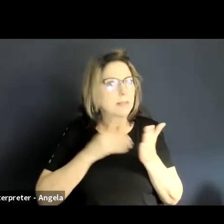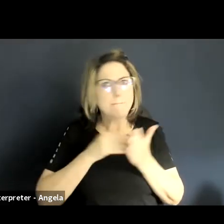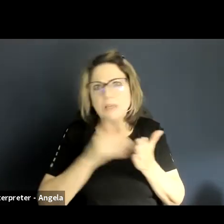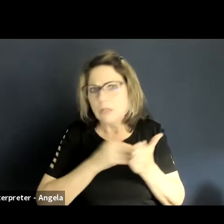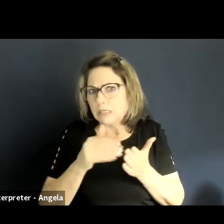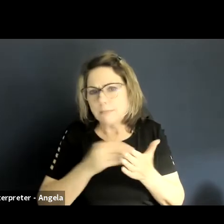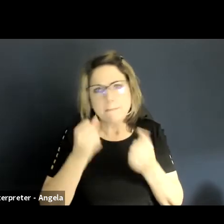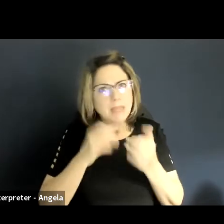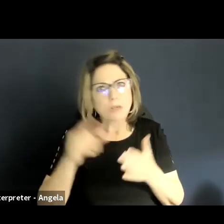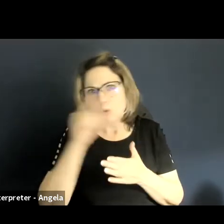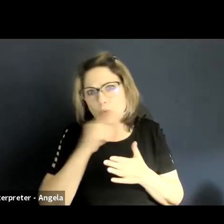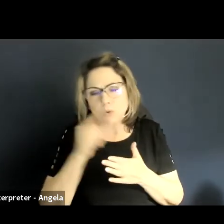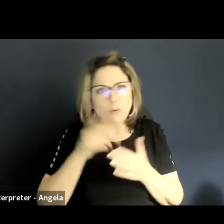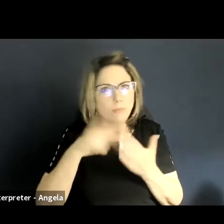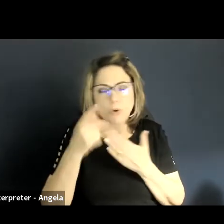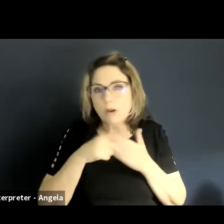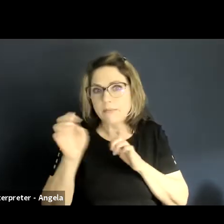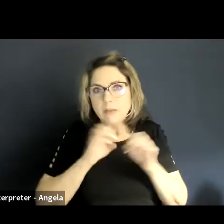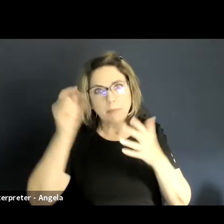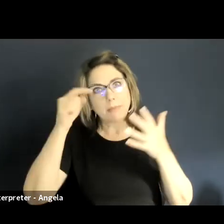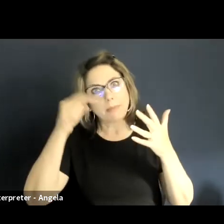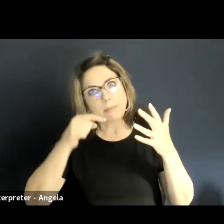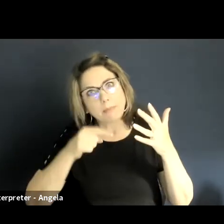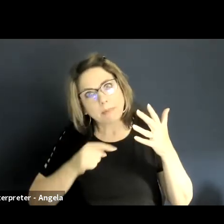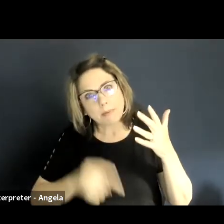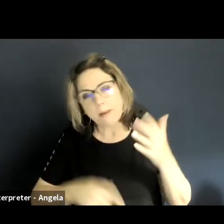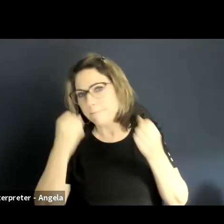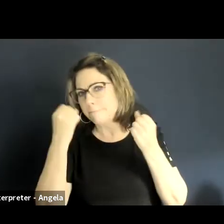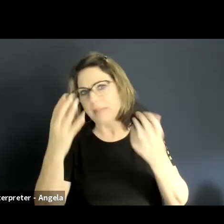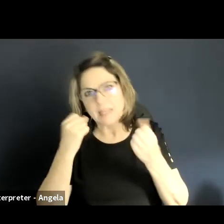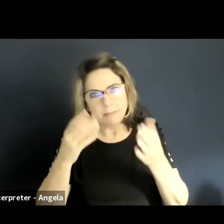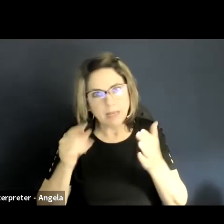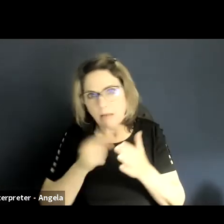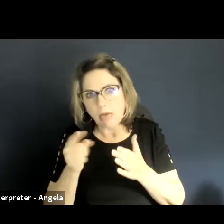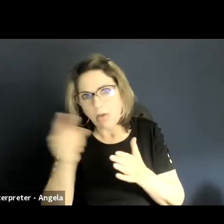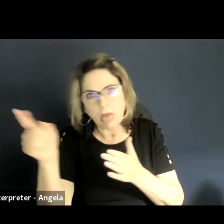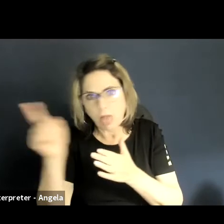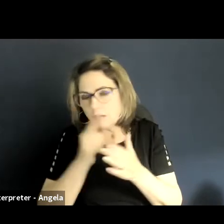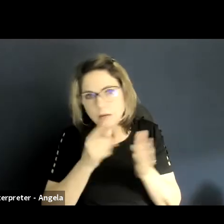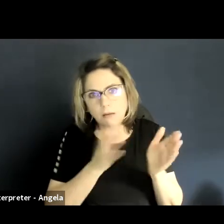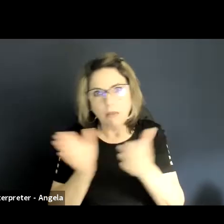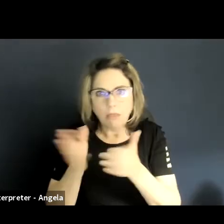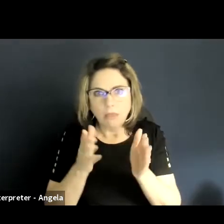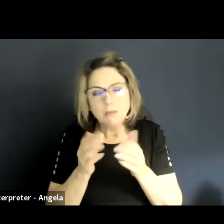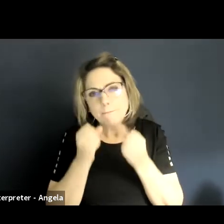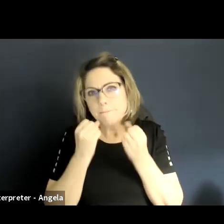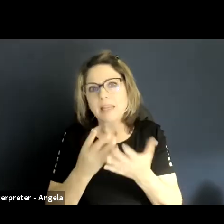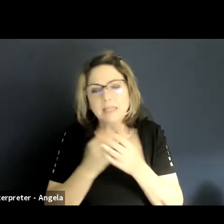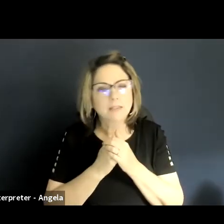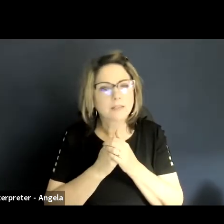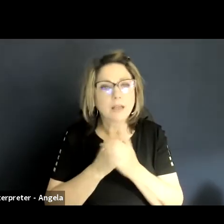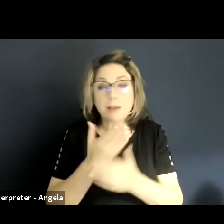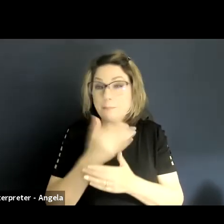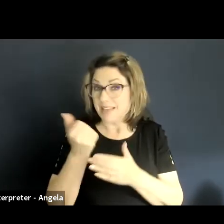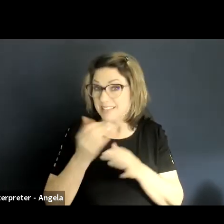can Google, program evaluation, and you'll go down many deep rabbit holes on the internet. Perhaps the best one and the